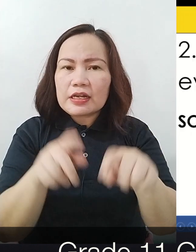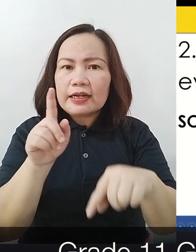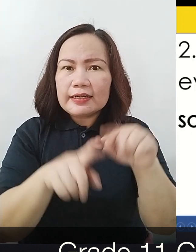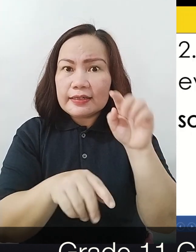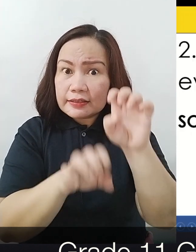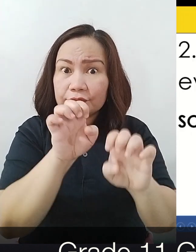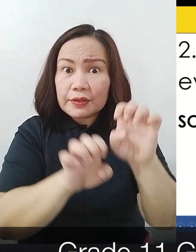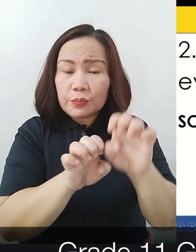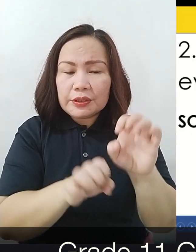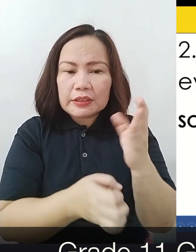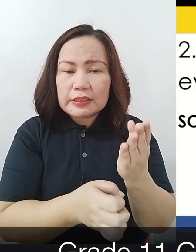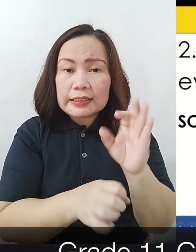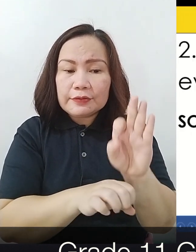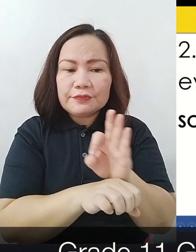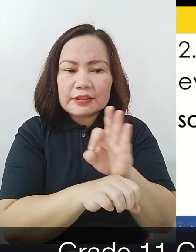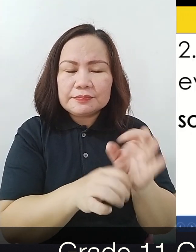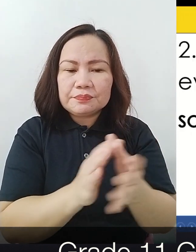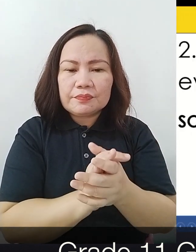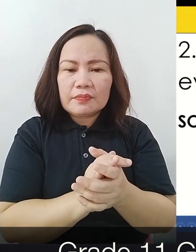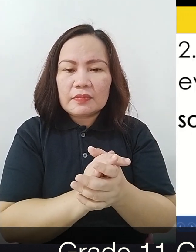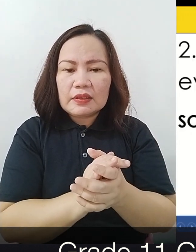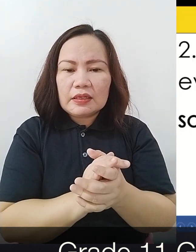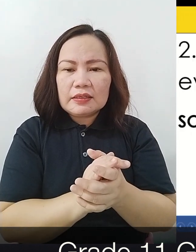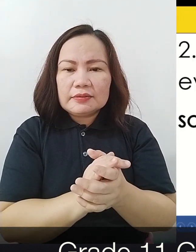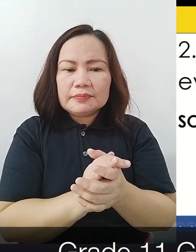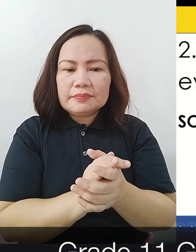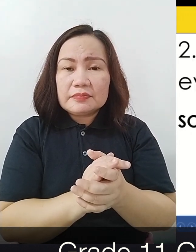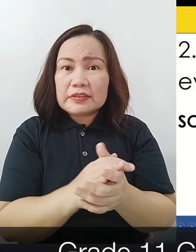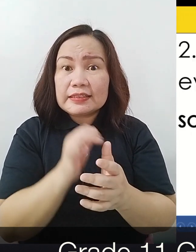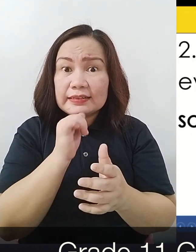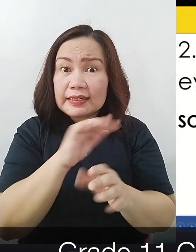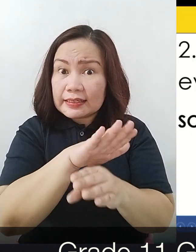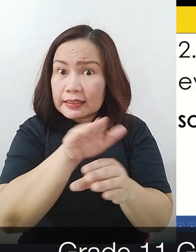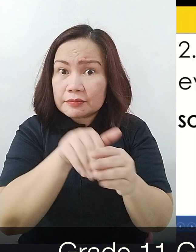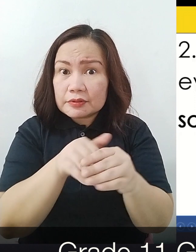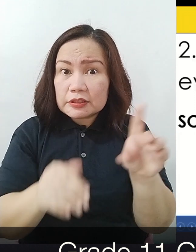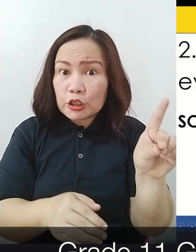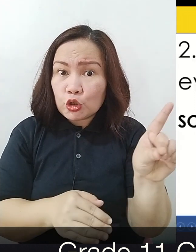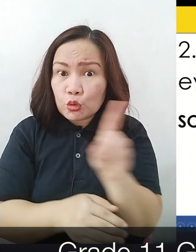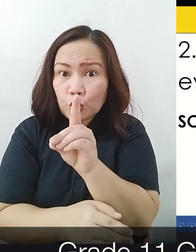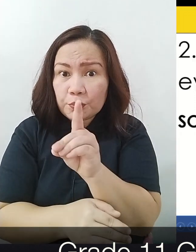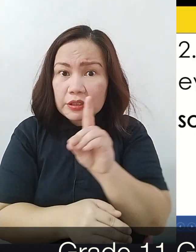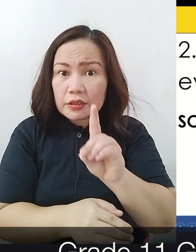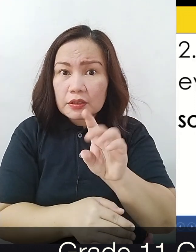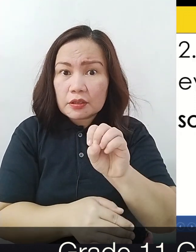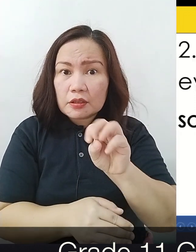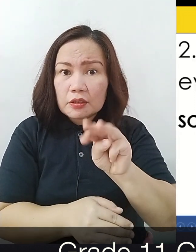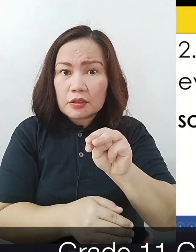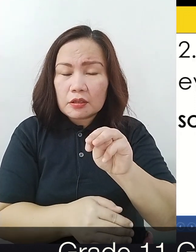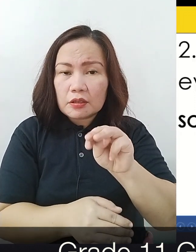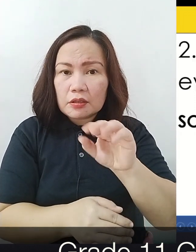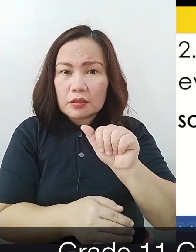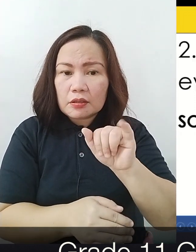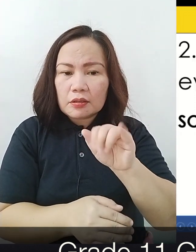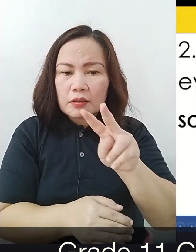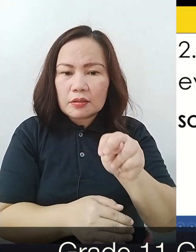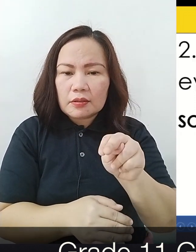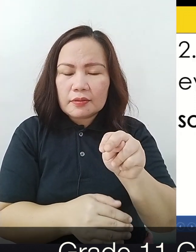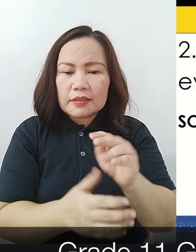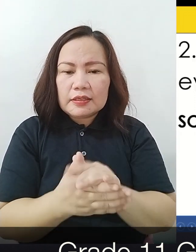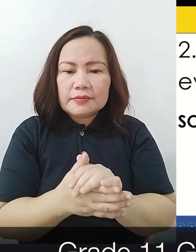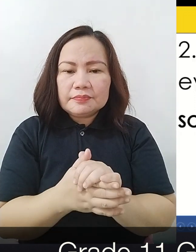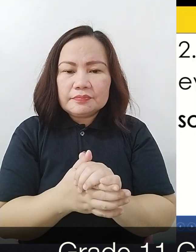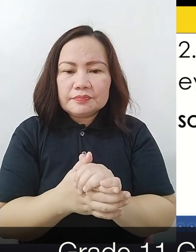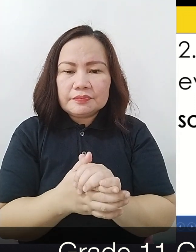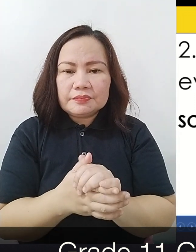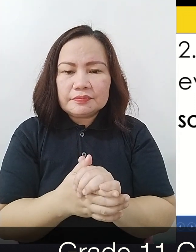Of course, yung hindi kasama sa domain niya. So anong titingnan natin? Yung nasa baba, yung denominator natin.